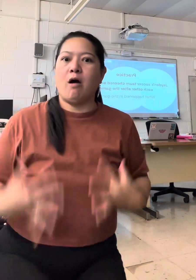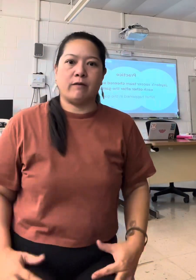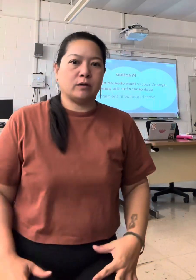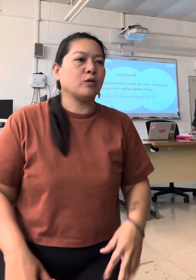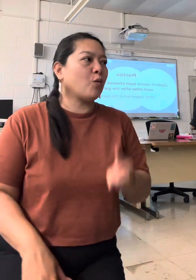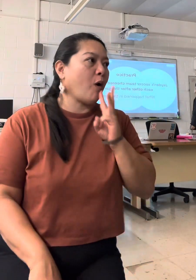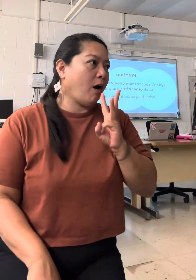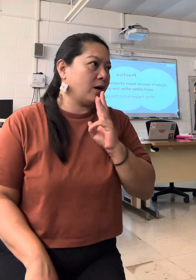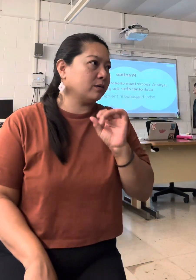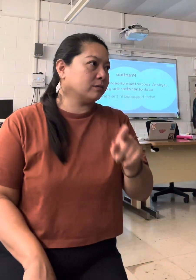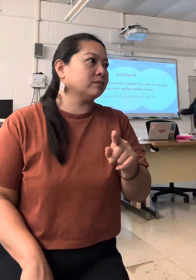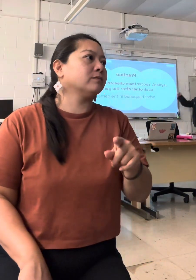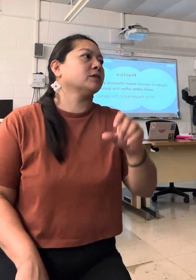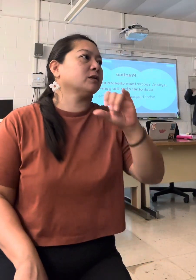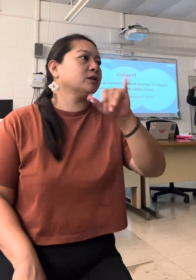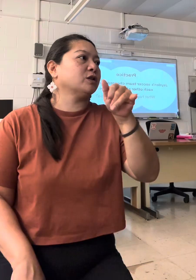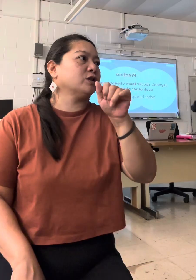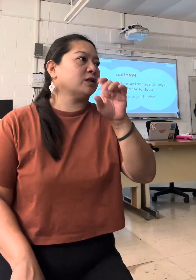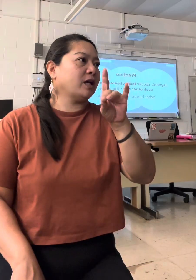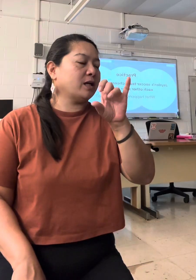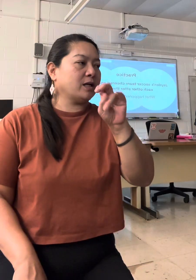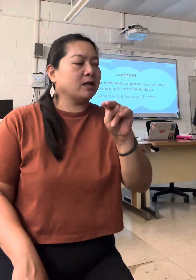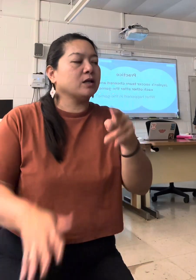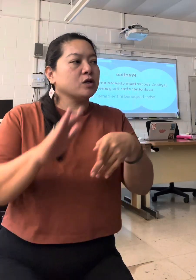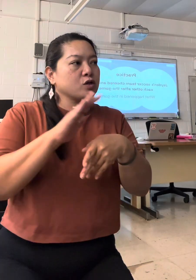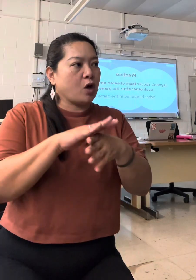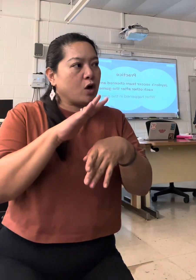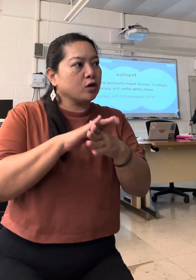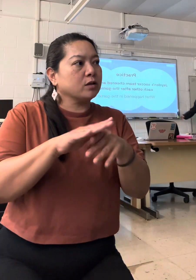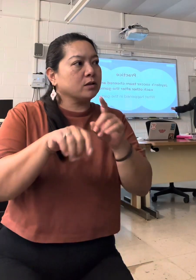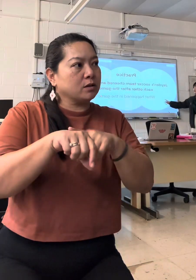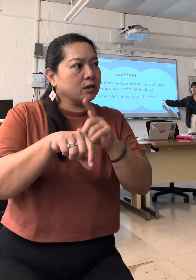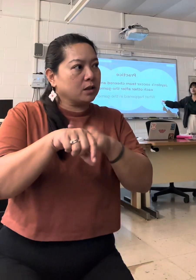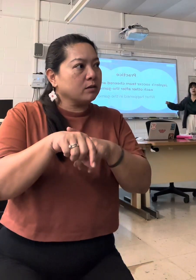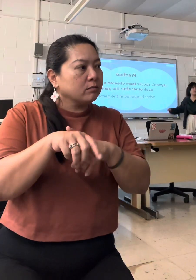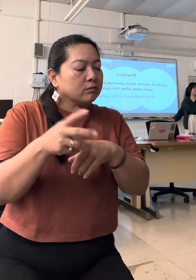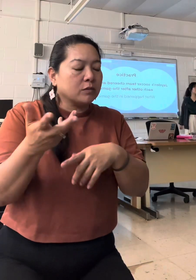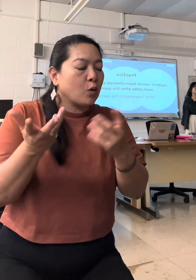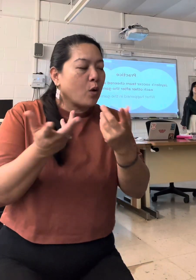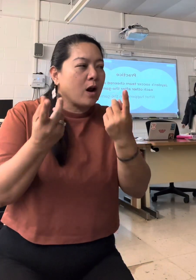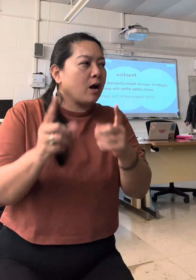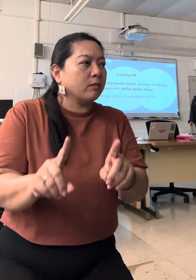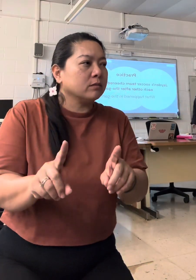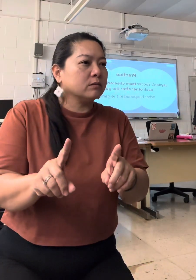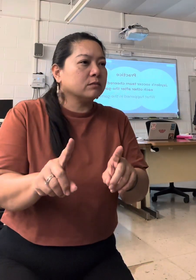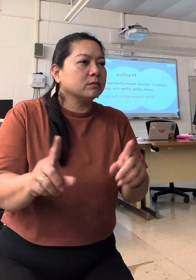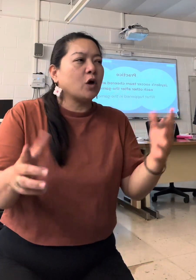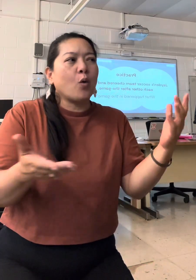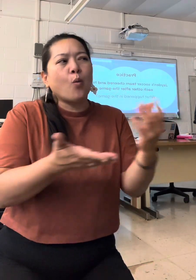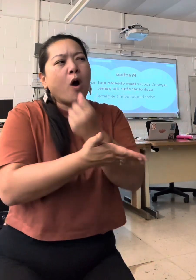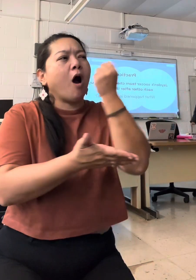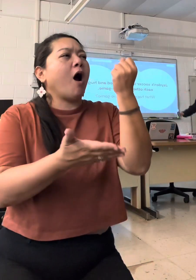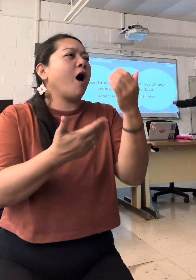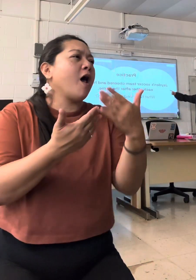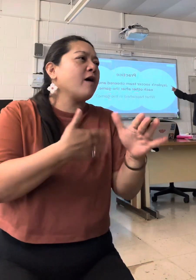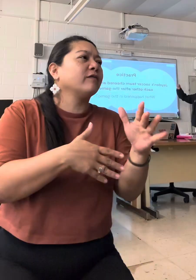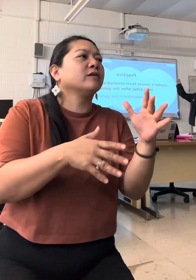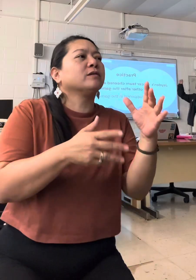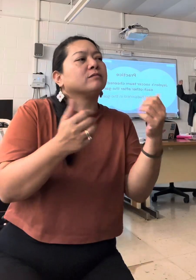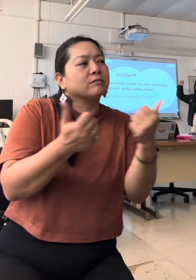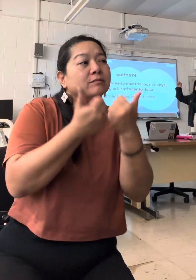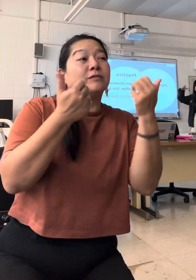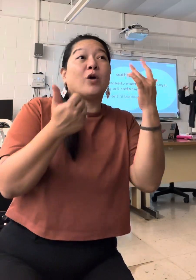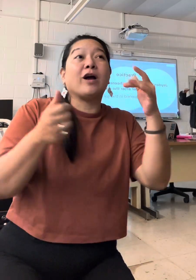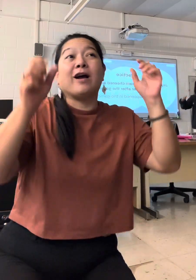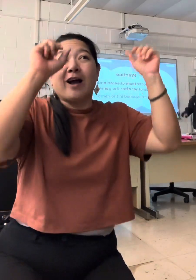this? Jaden's soccer team cheered and hugged each other after the game. They won. What happened? They won. They won the game. That's why they're